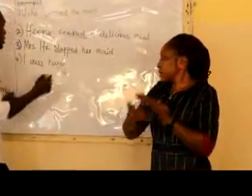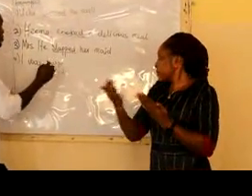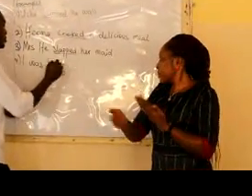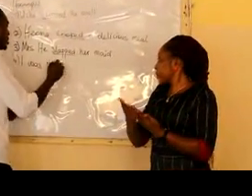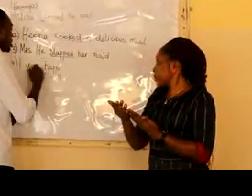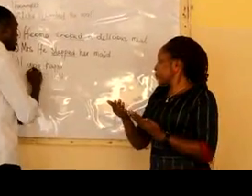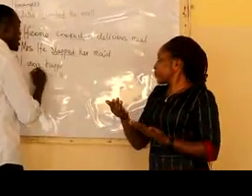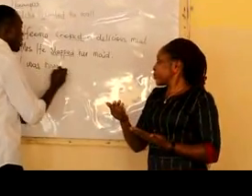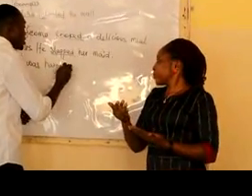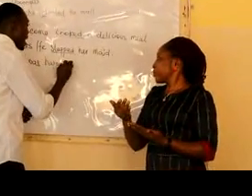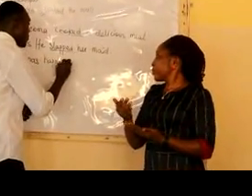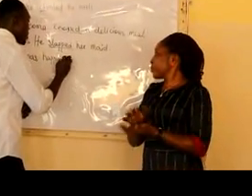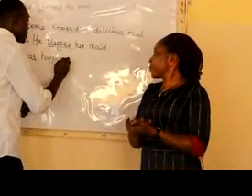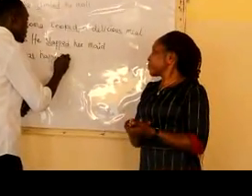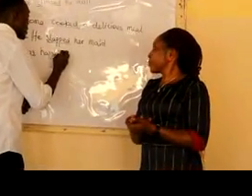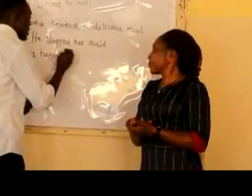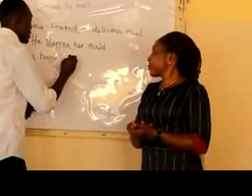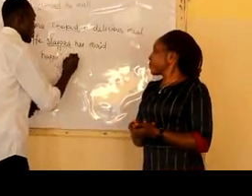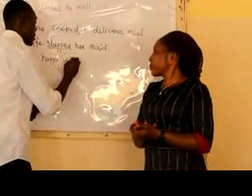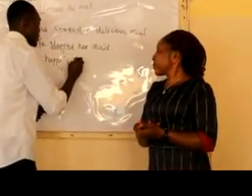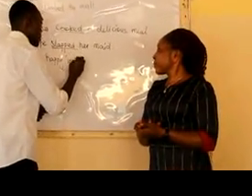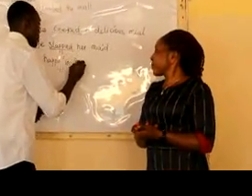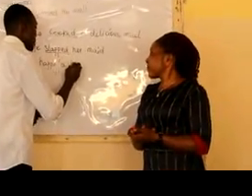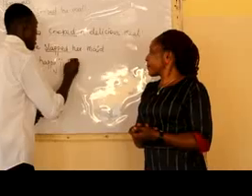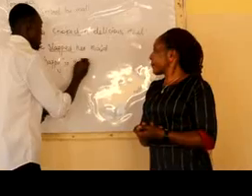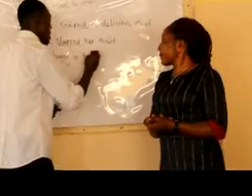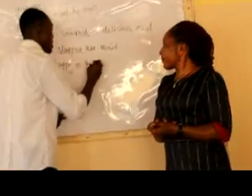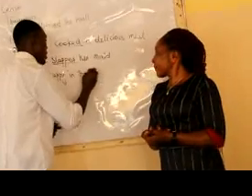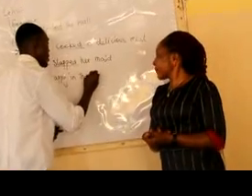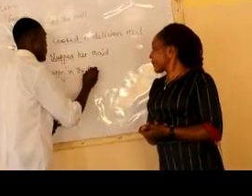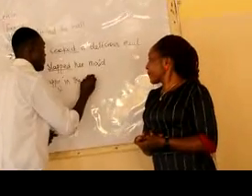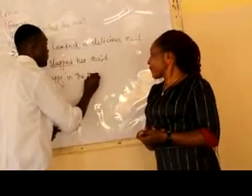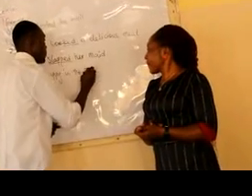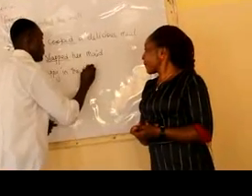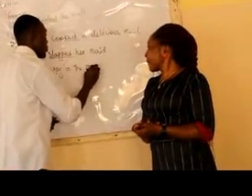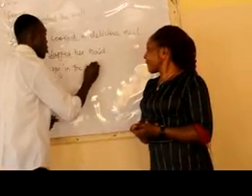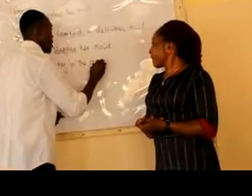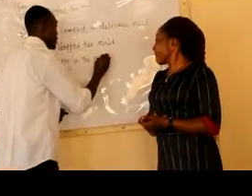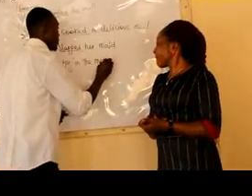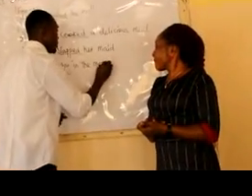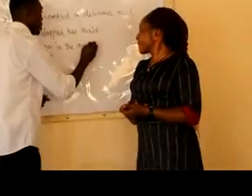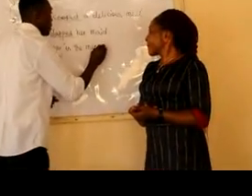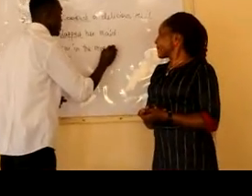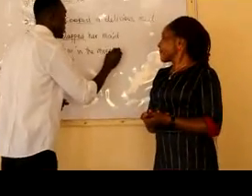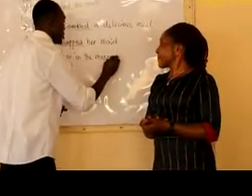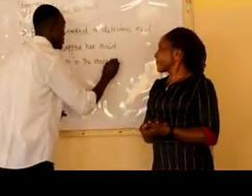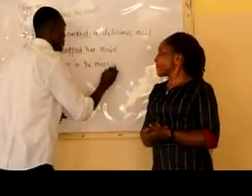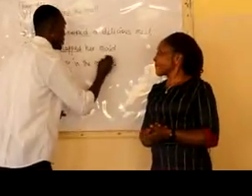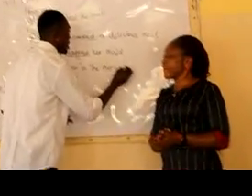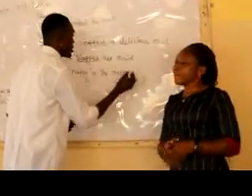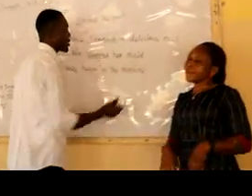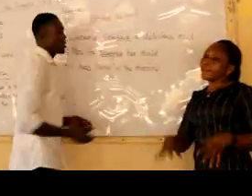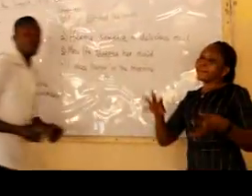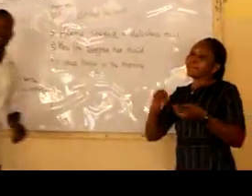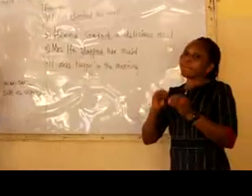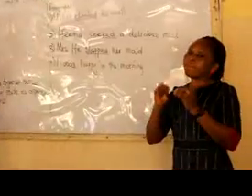when I saw him. Let's say I was happy in the morning. Alright,